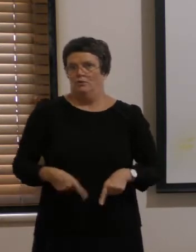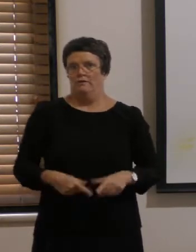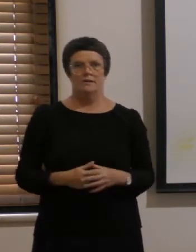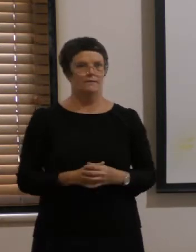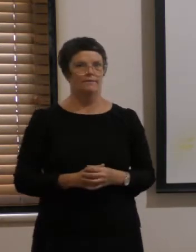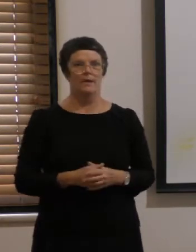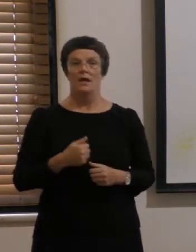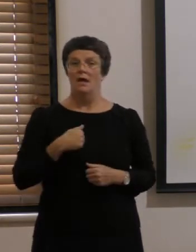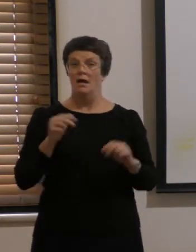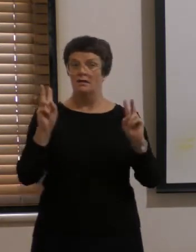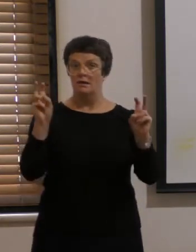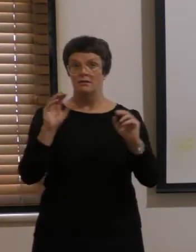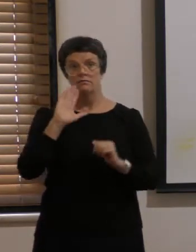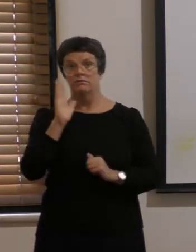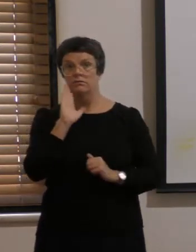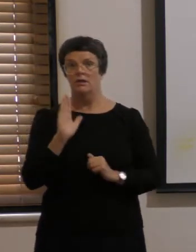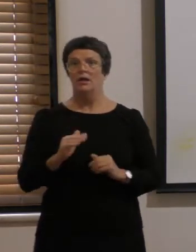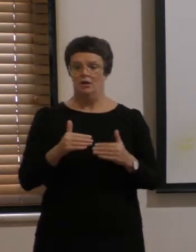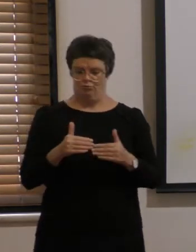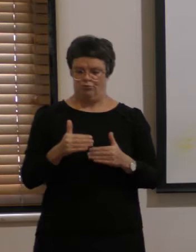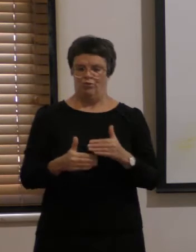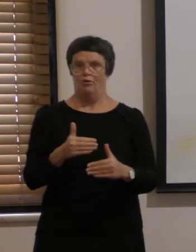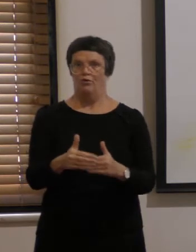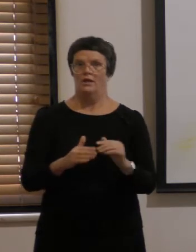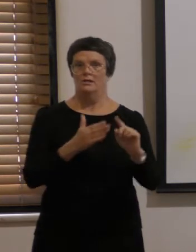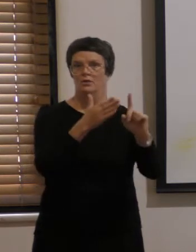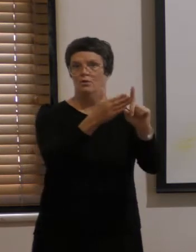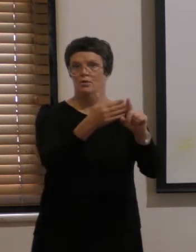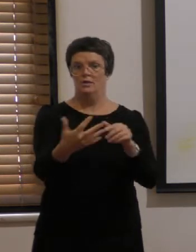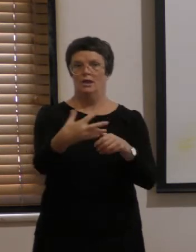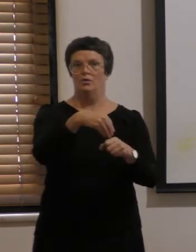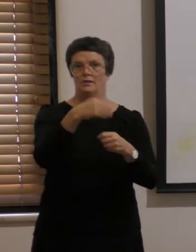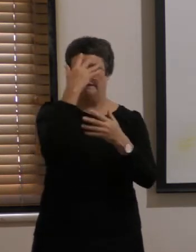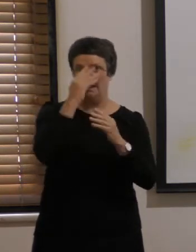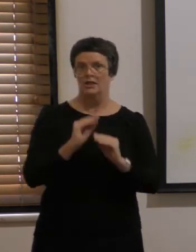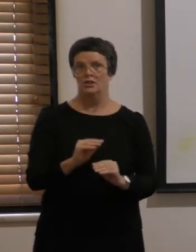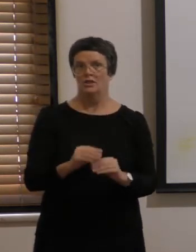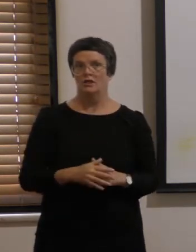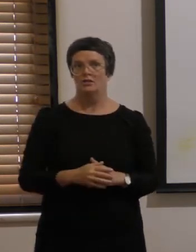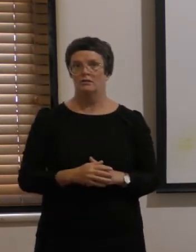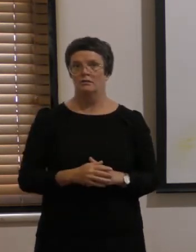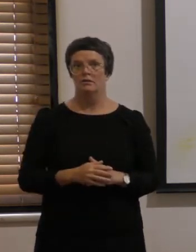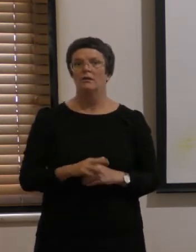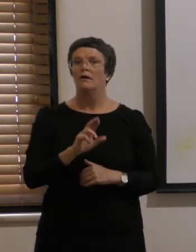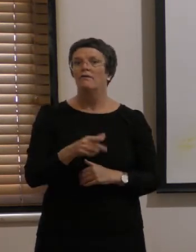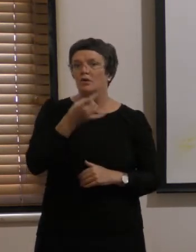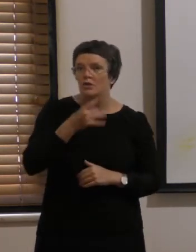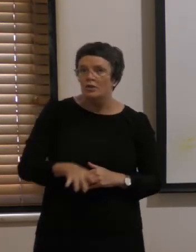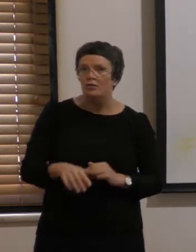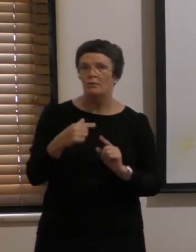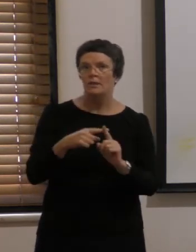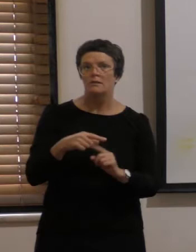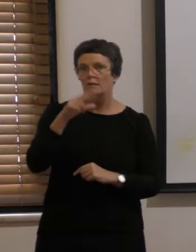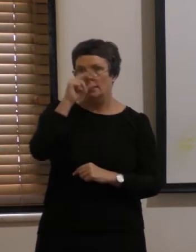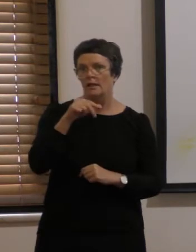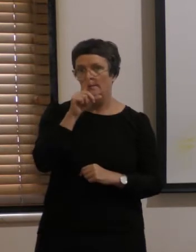Progress towards an inclusive education. Now that's for children with disability in Australia and young people with disability in Australia. That's very positive,